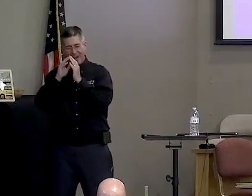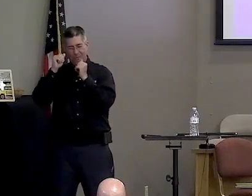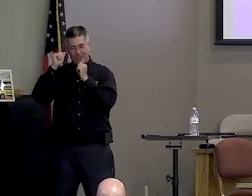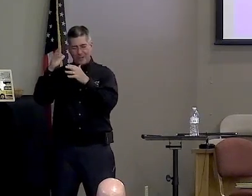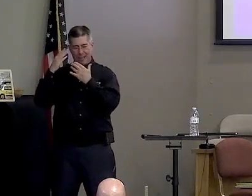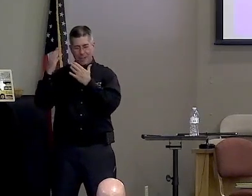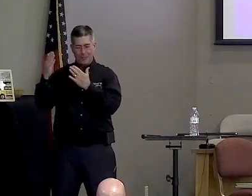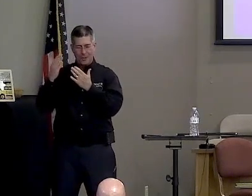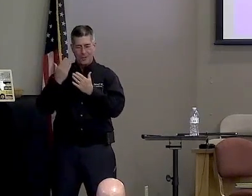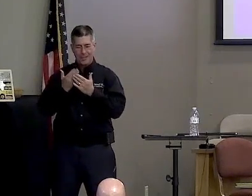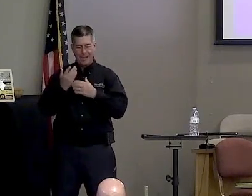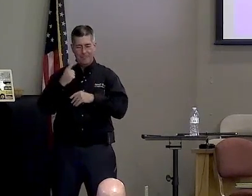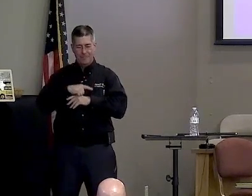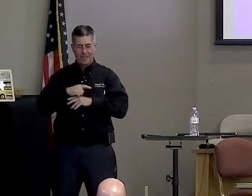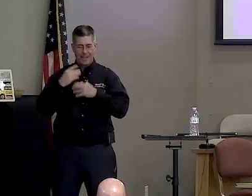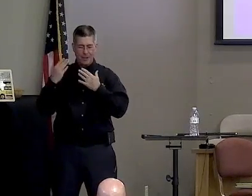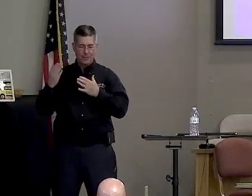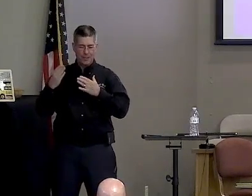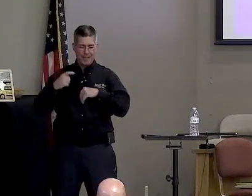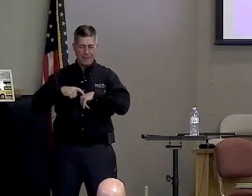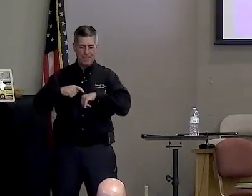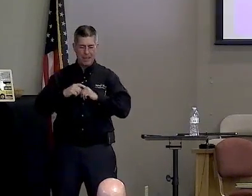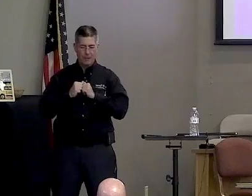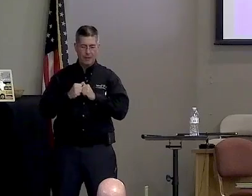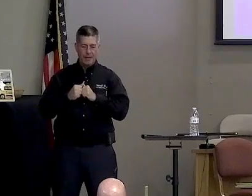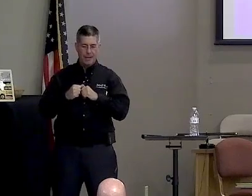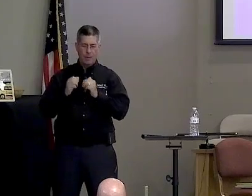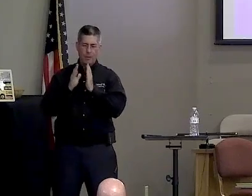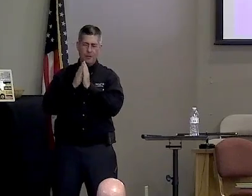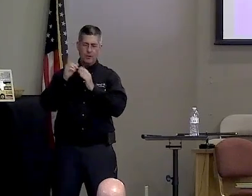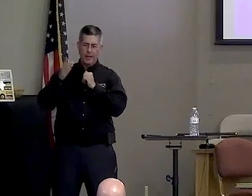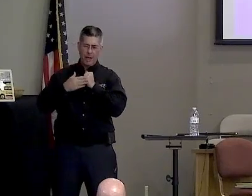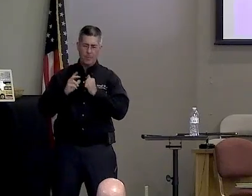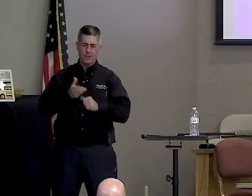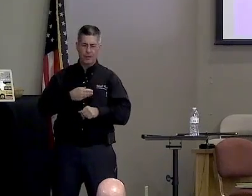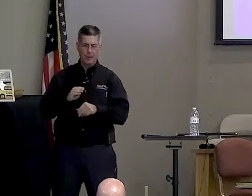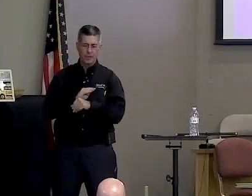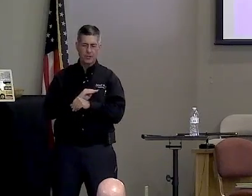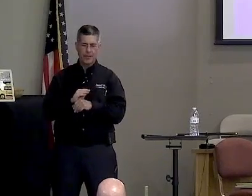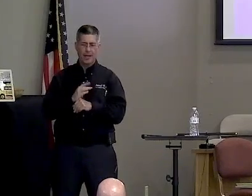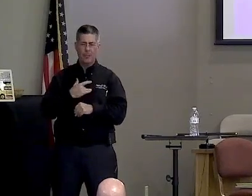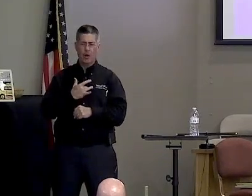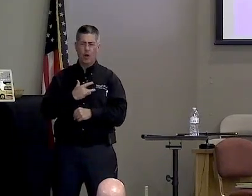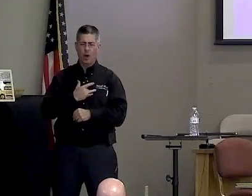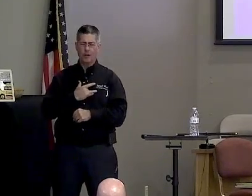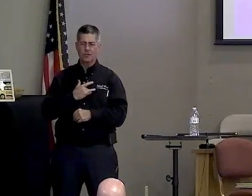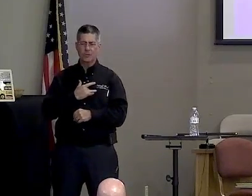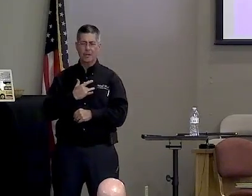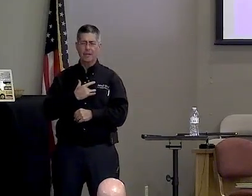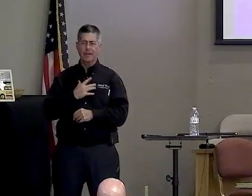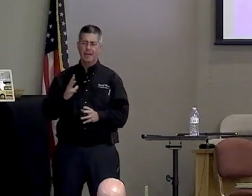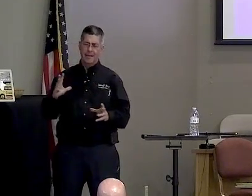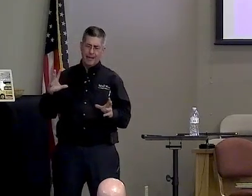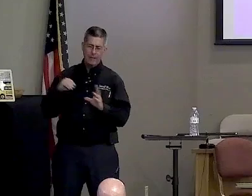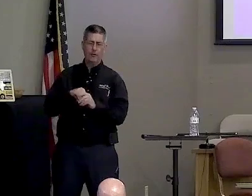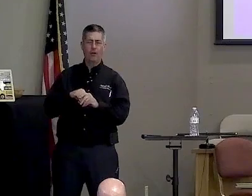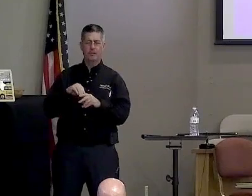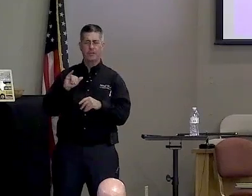our Father, thank you for the good day. Thank you for the time together. We pray that you'll help us in our ministry, help our hearts to be involved in this